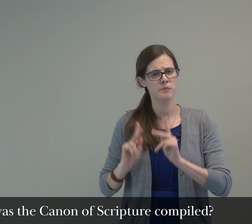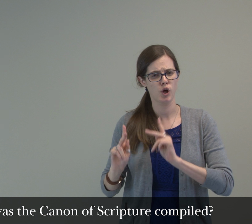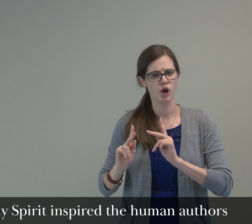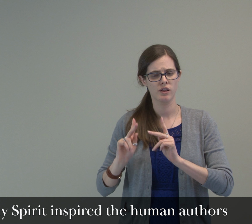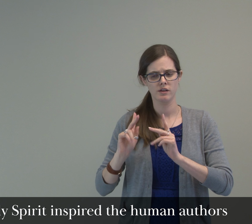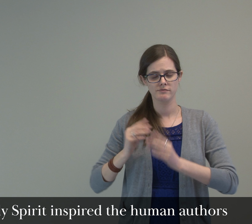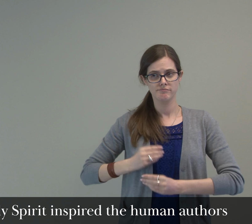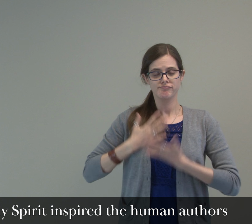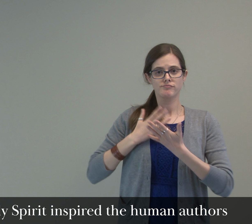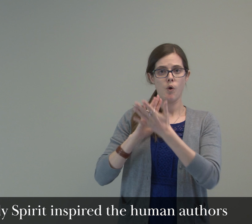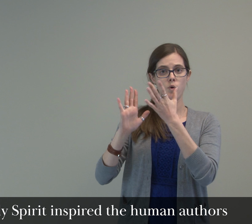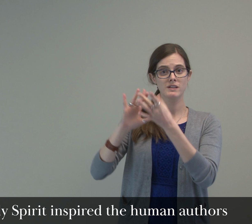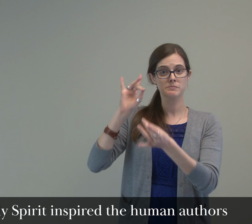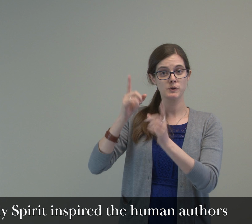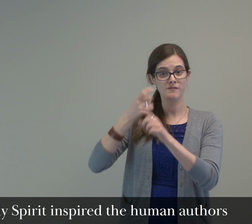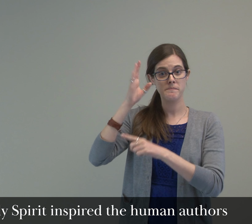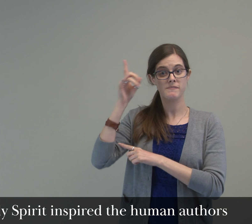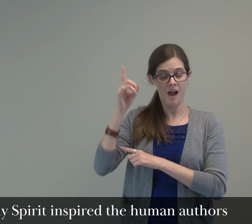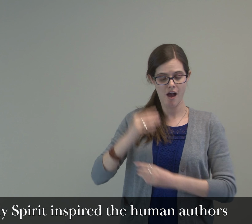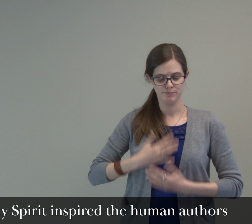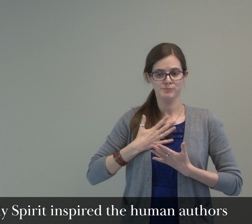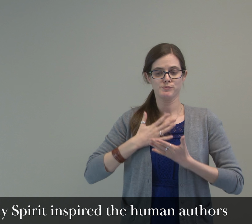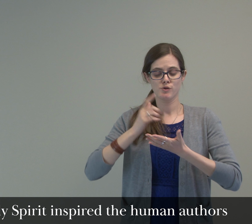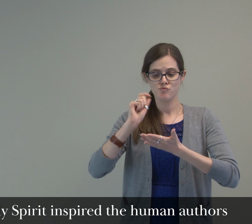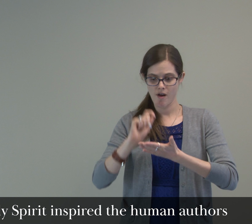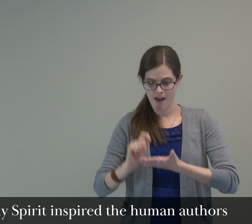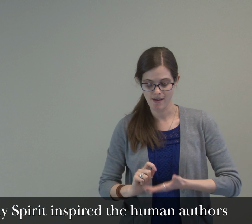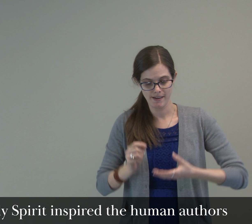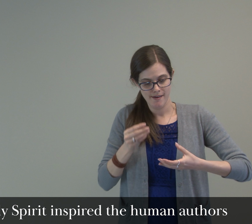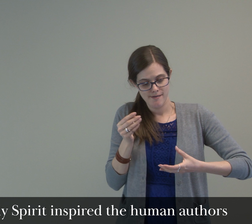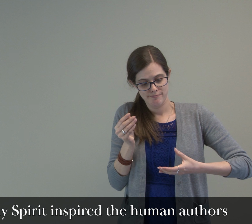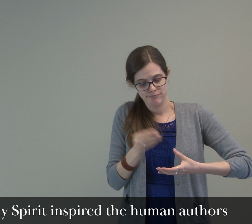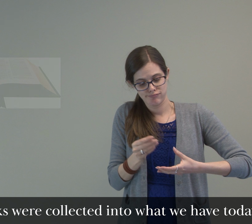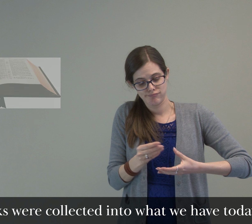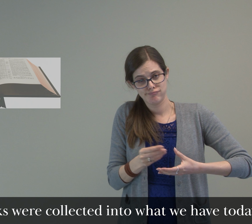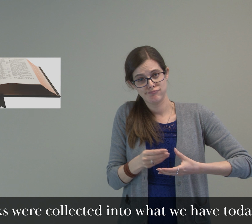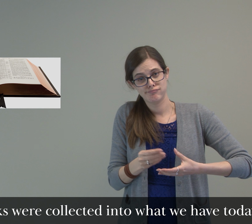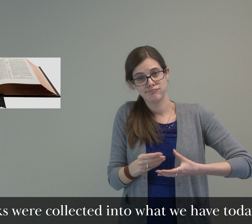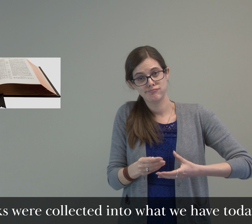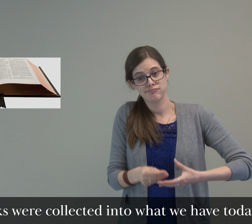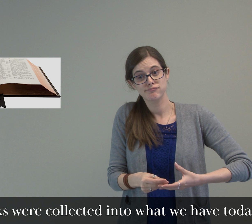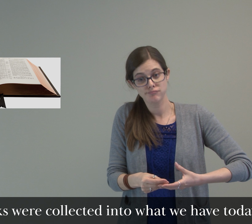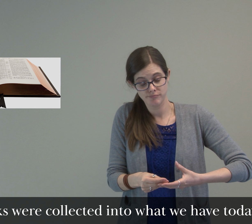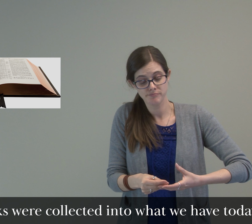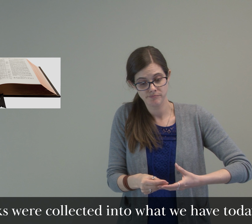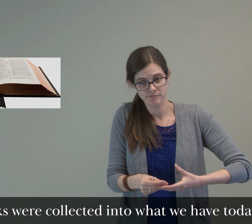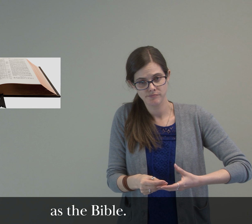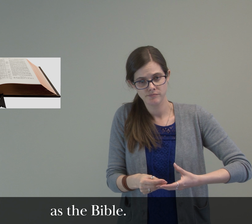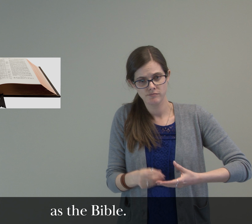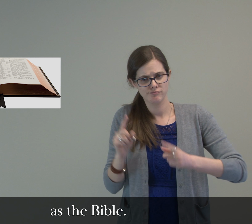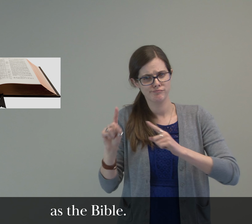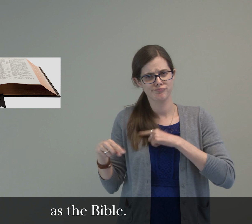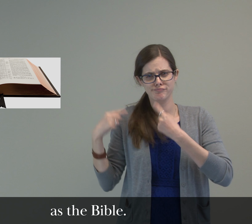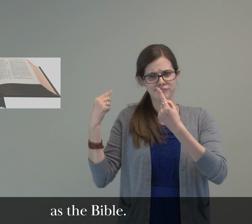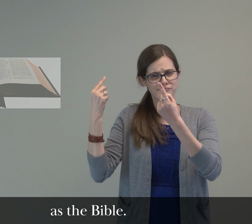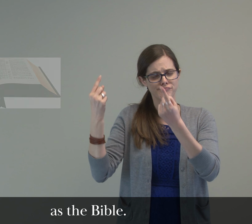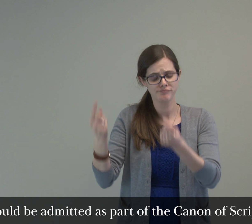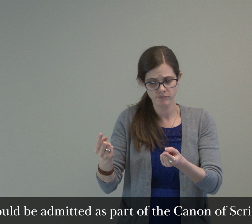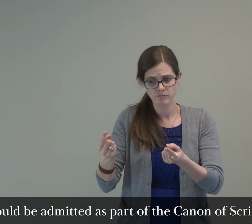The Holy Spirit inspired the human authors, and the books were collected into what we have today as the Bible.